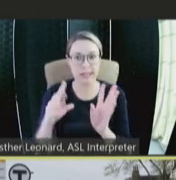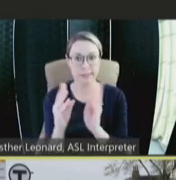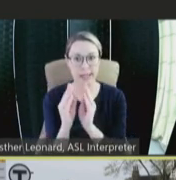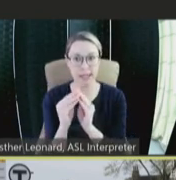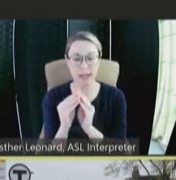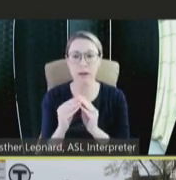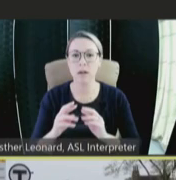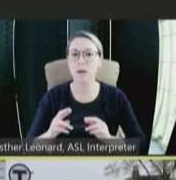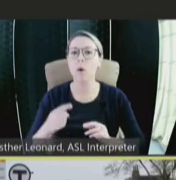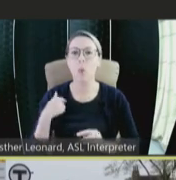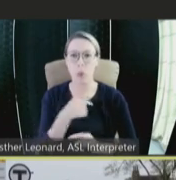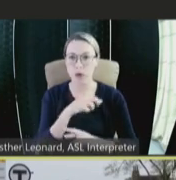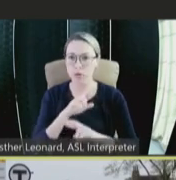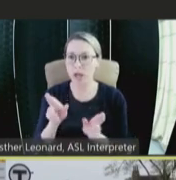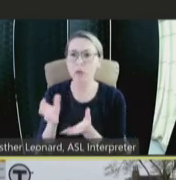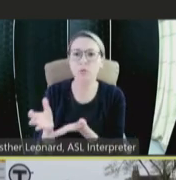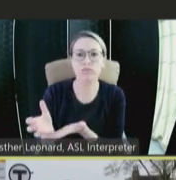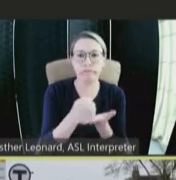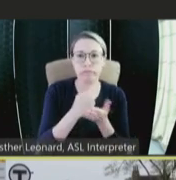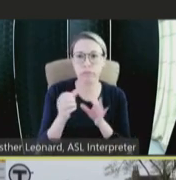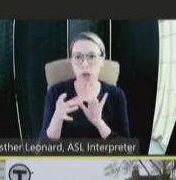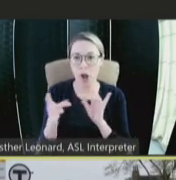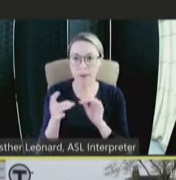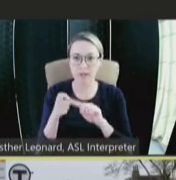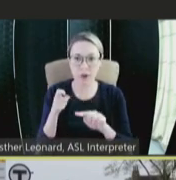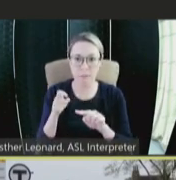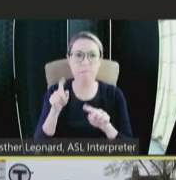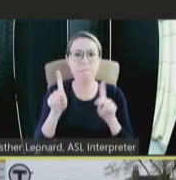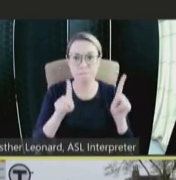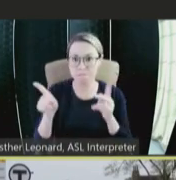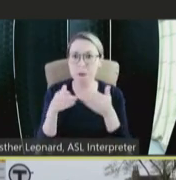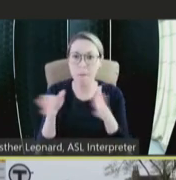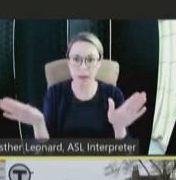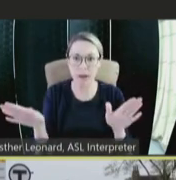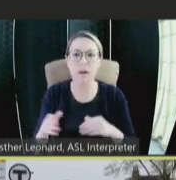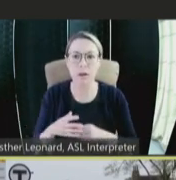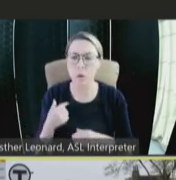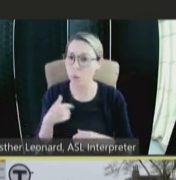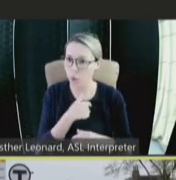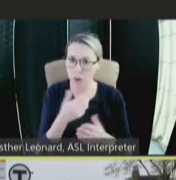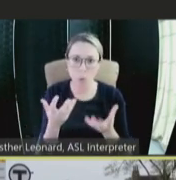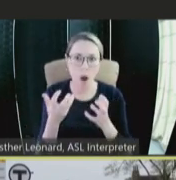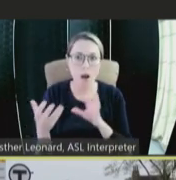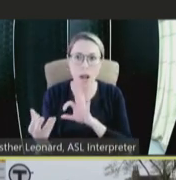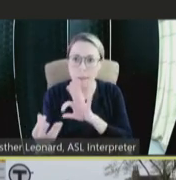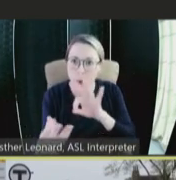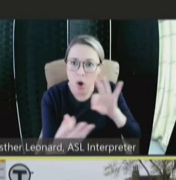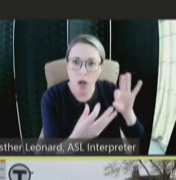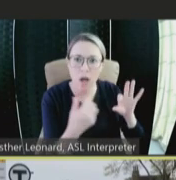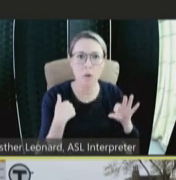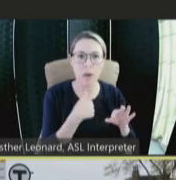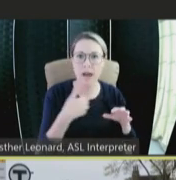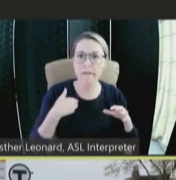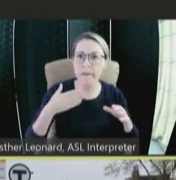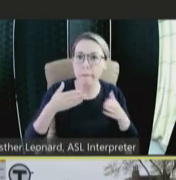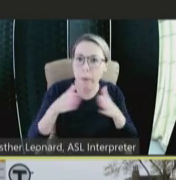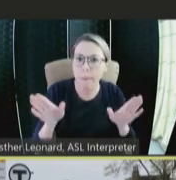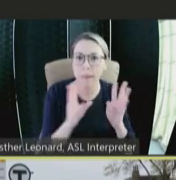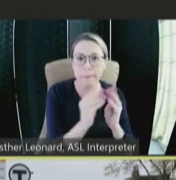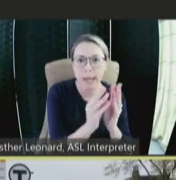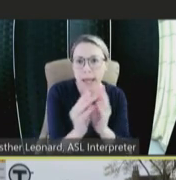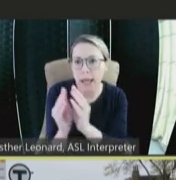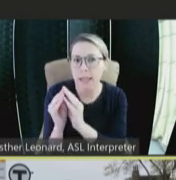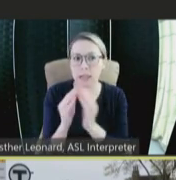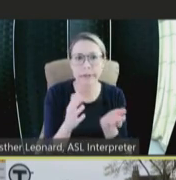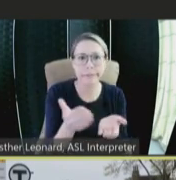comments on that map from the public. We want input from folks. We're going to countless public meetings and in-person events